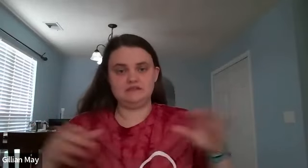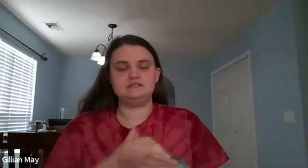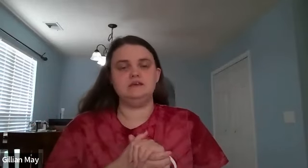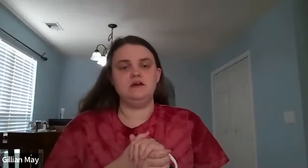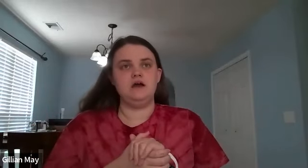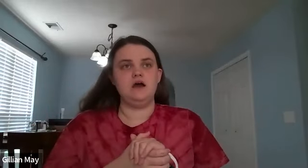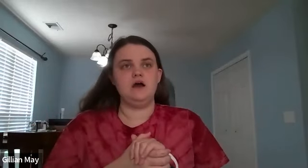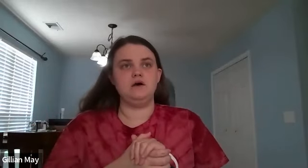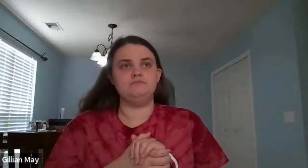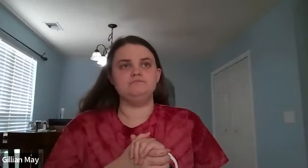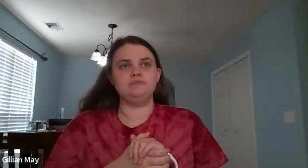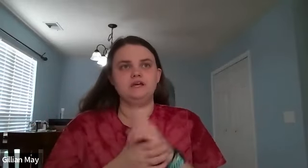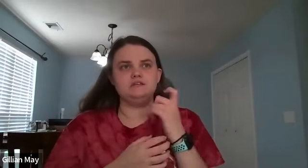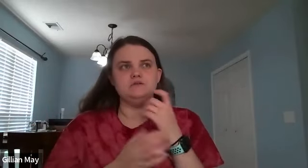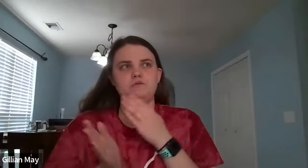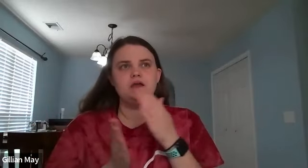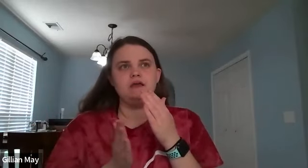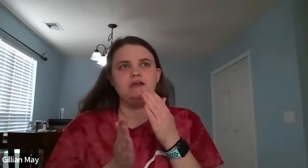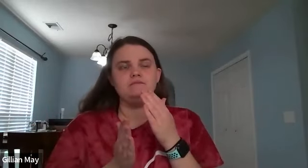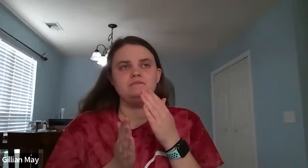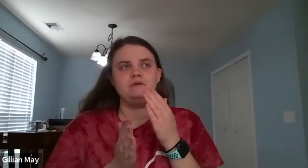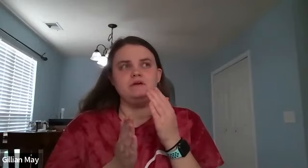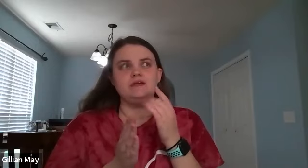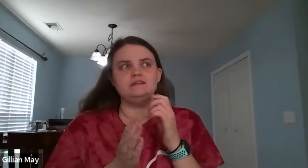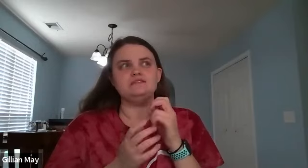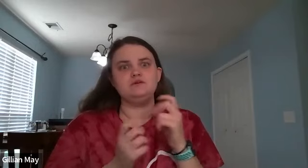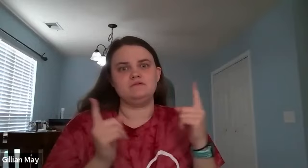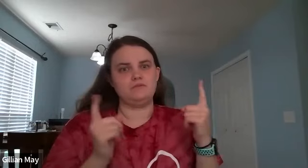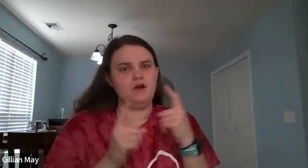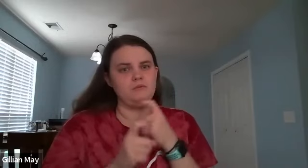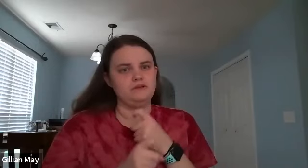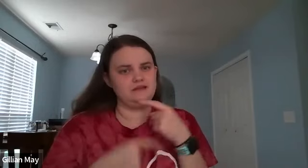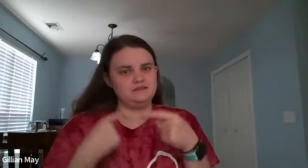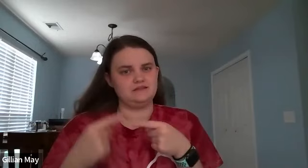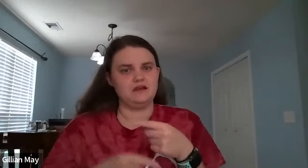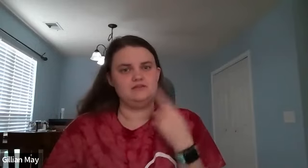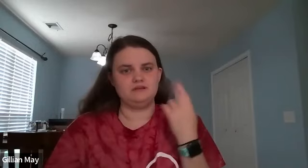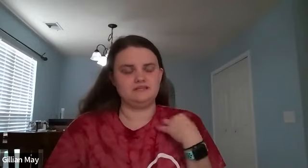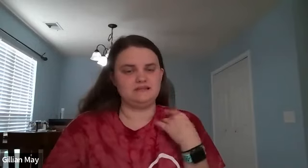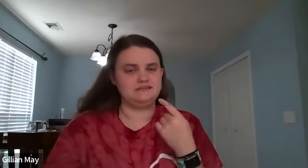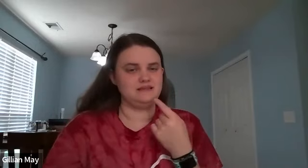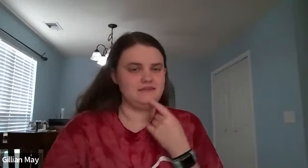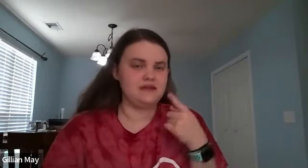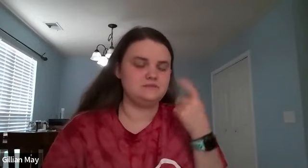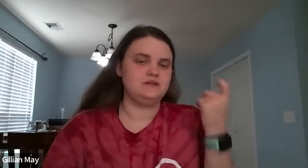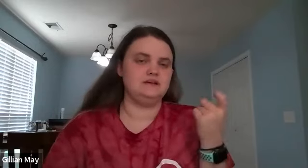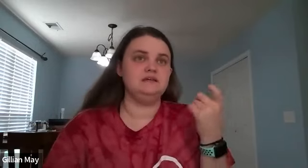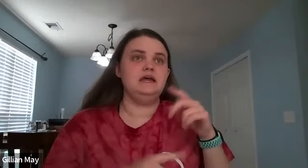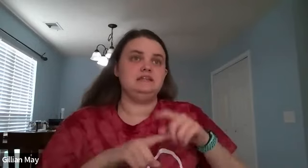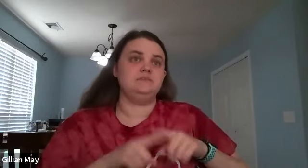this. Because the way that is a little bit more complicated sign. The reason I say that is because it